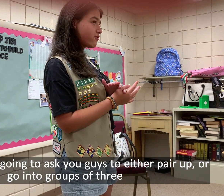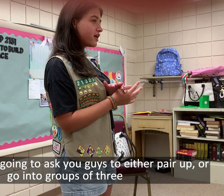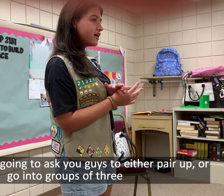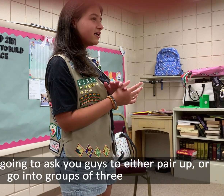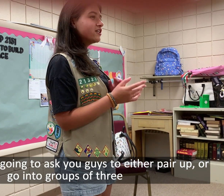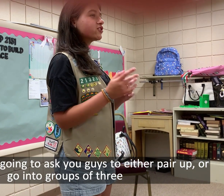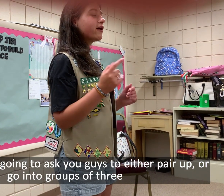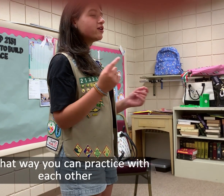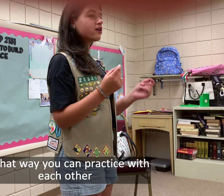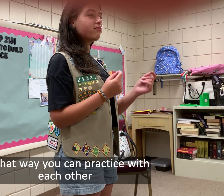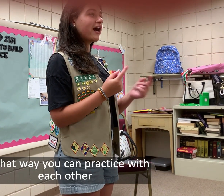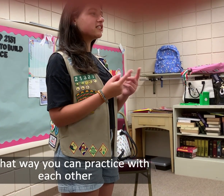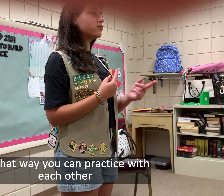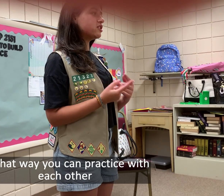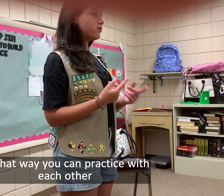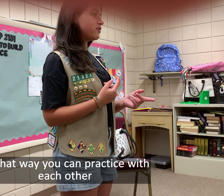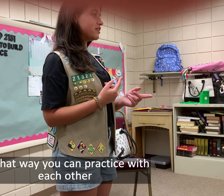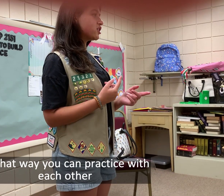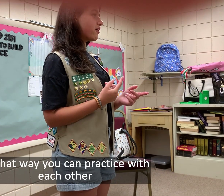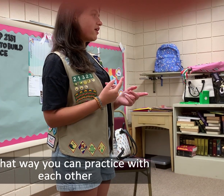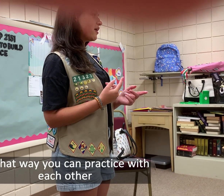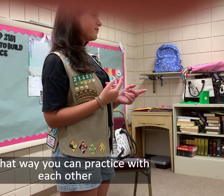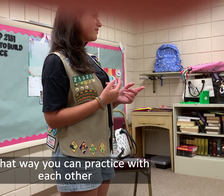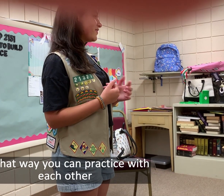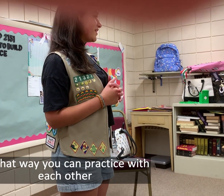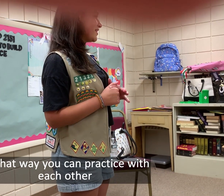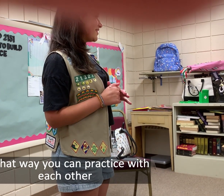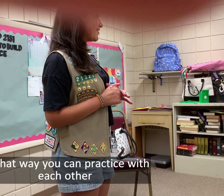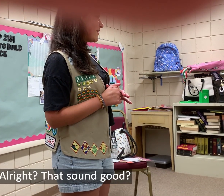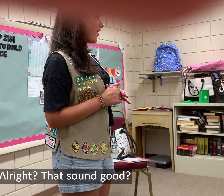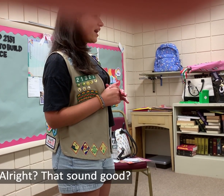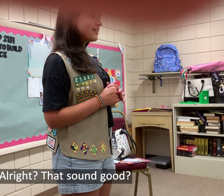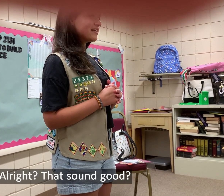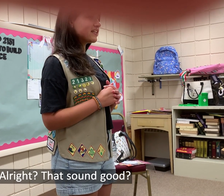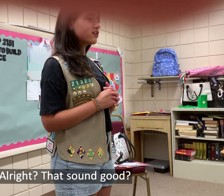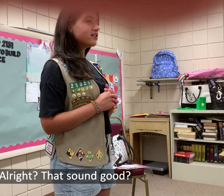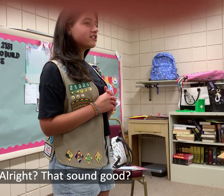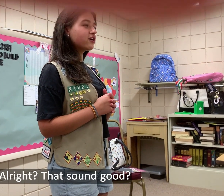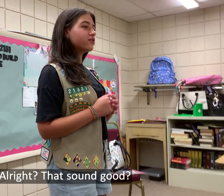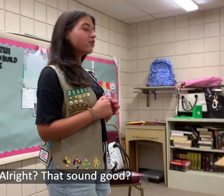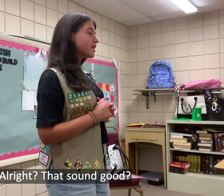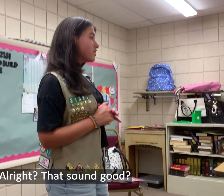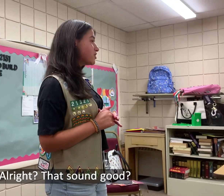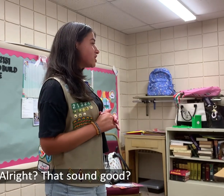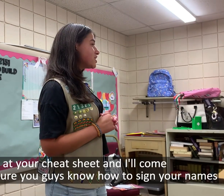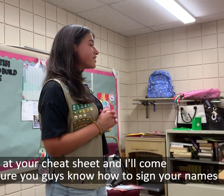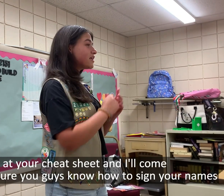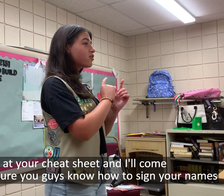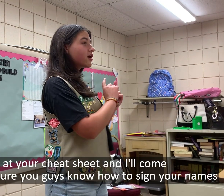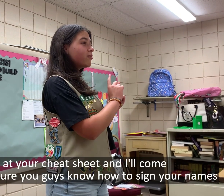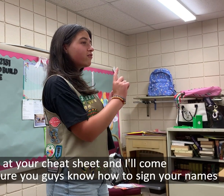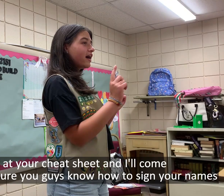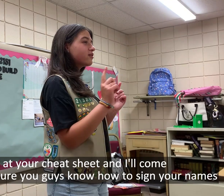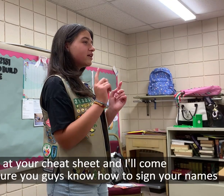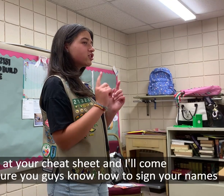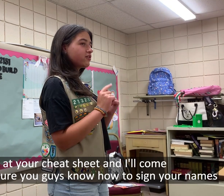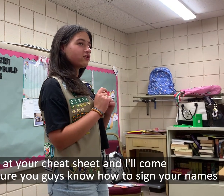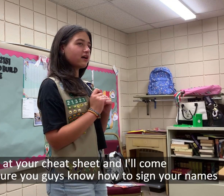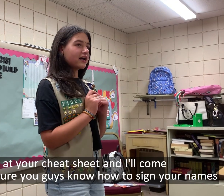3 so that way you can practice with each other. All right, that sound good? So you look at your little cheat sheets and I'll come around and make sure that you guys